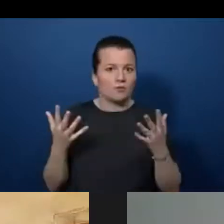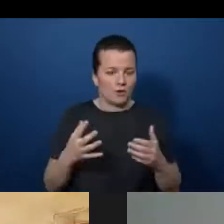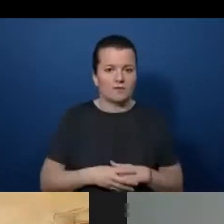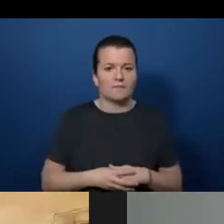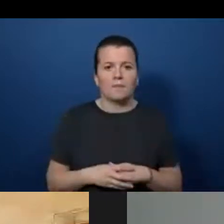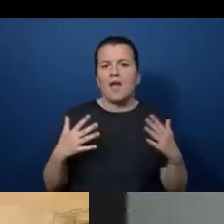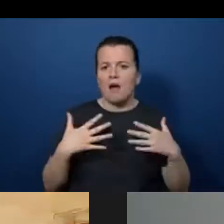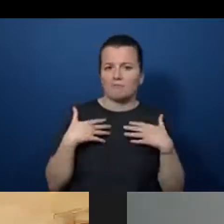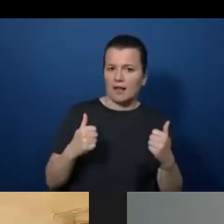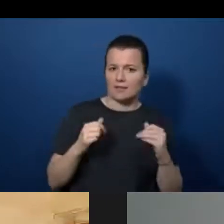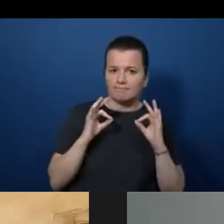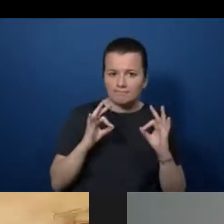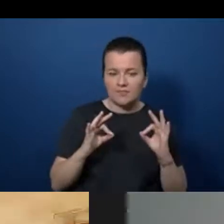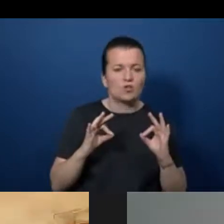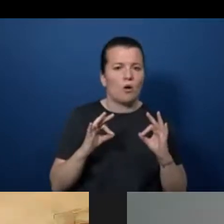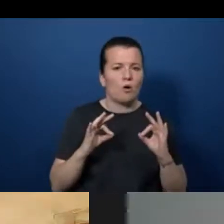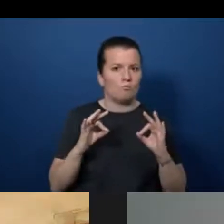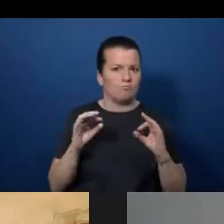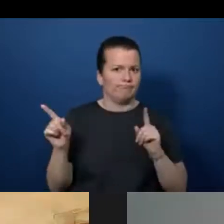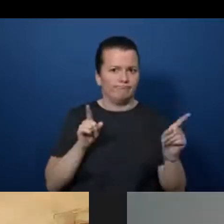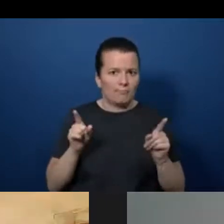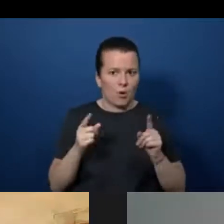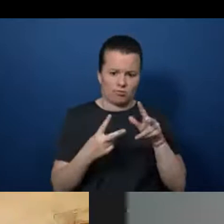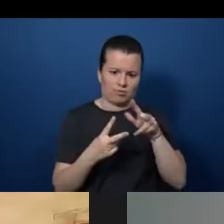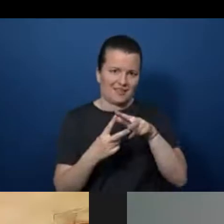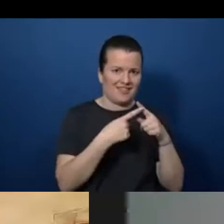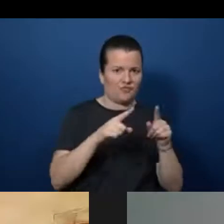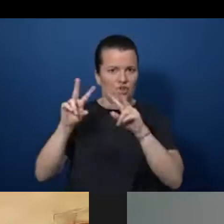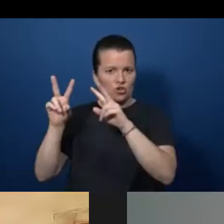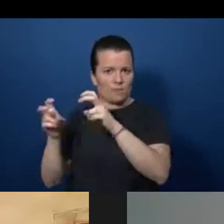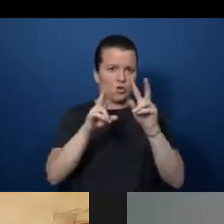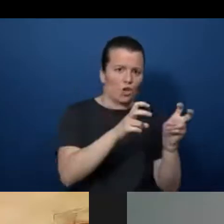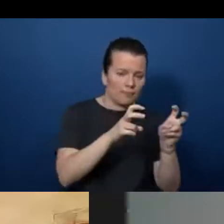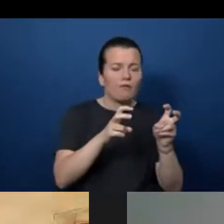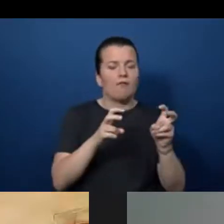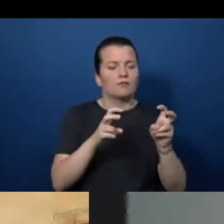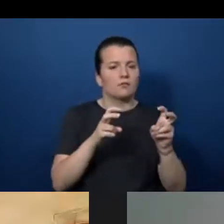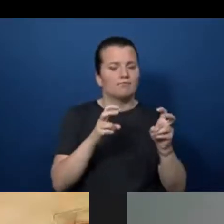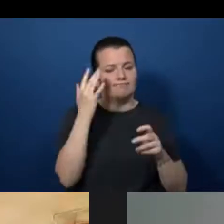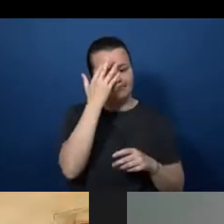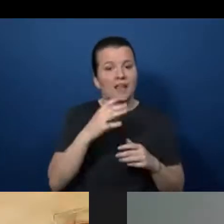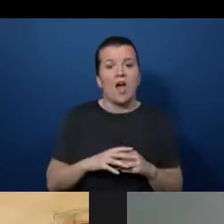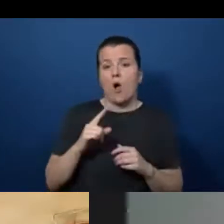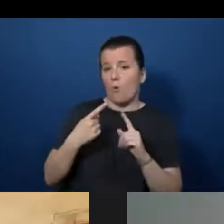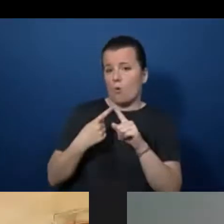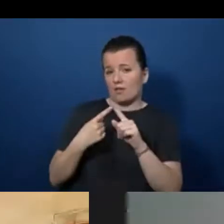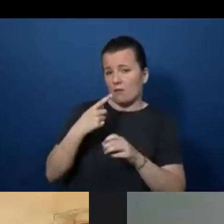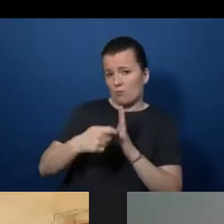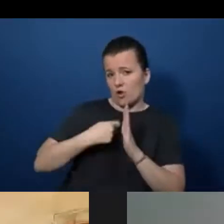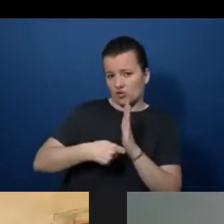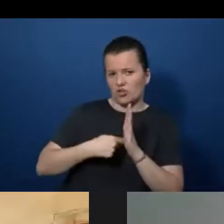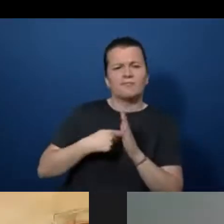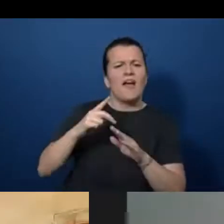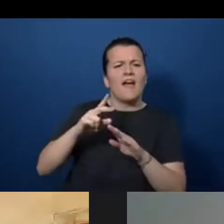violence to answer your question, which was the project I'm going to talk about was based in the Philippines, and it was working